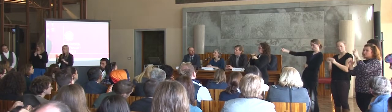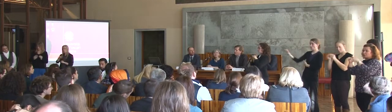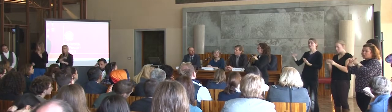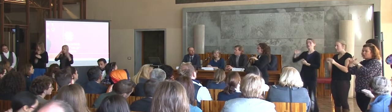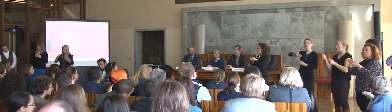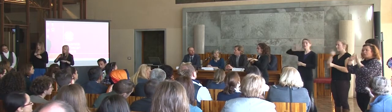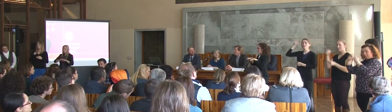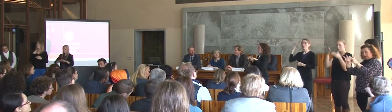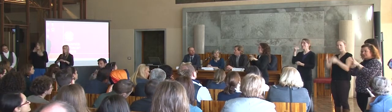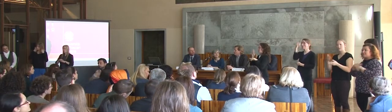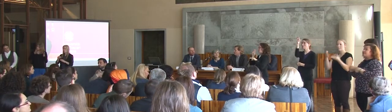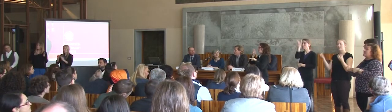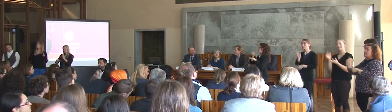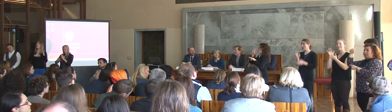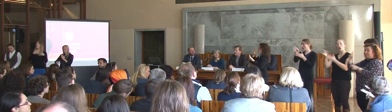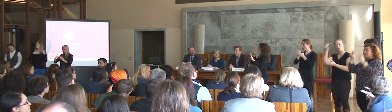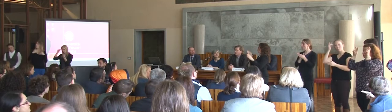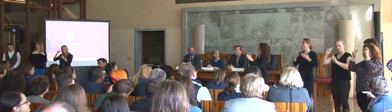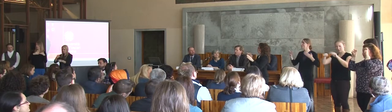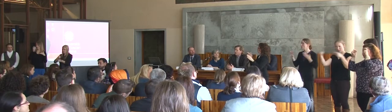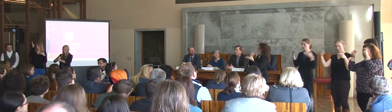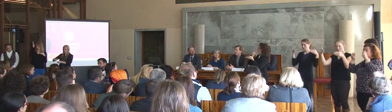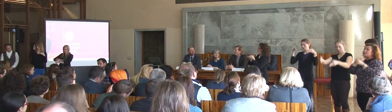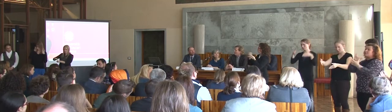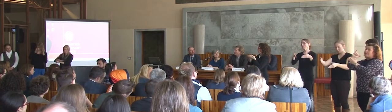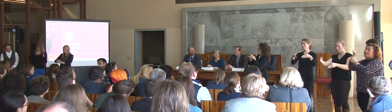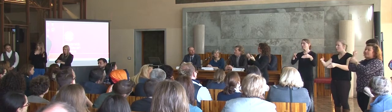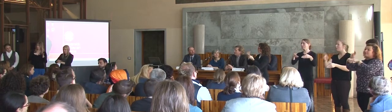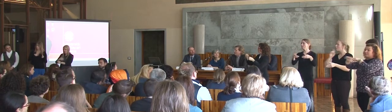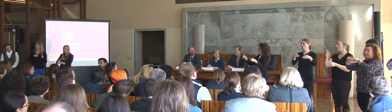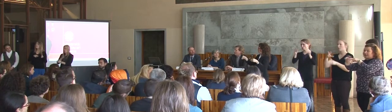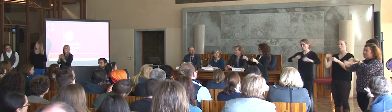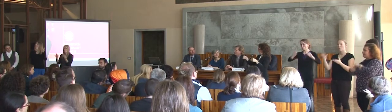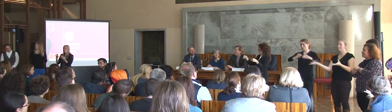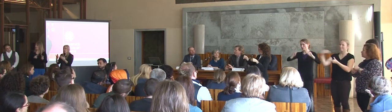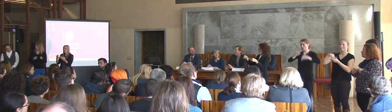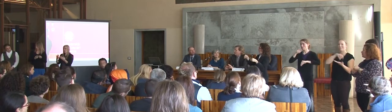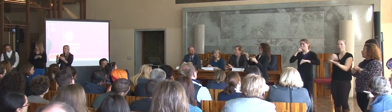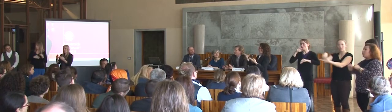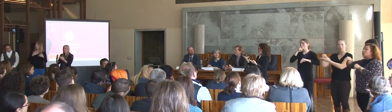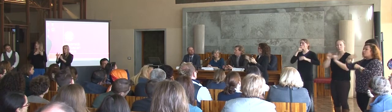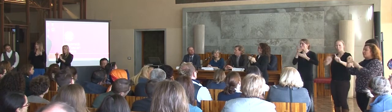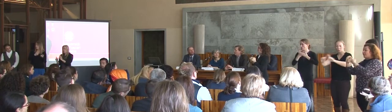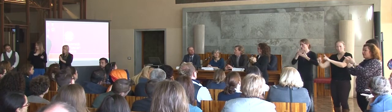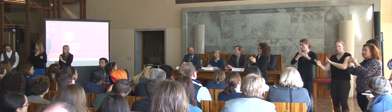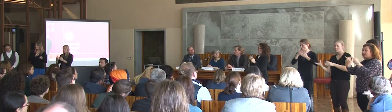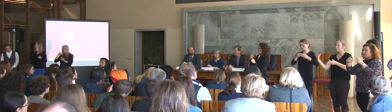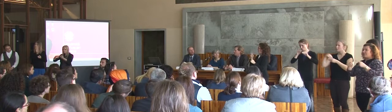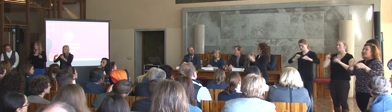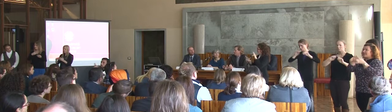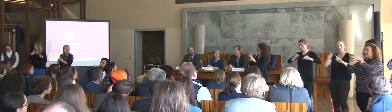on the vocational education. So we had many of those fields covered with different words for